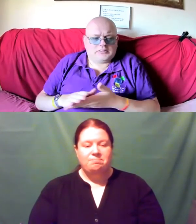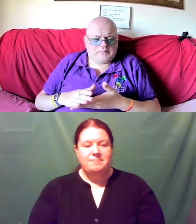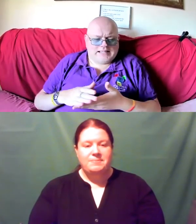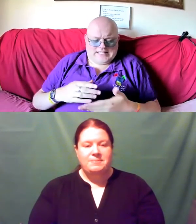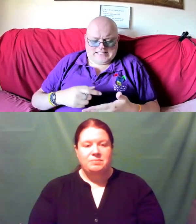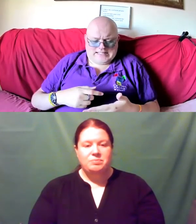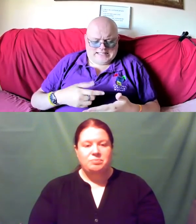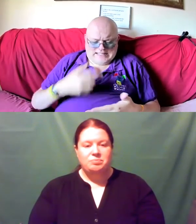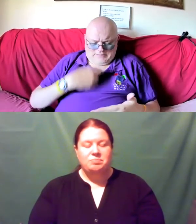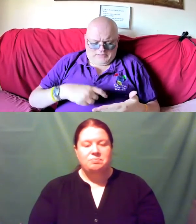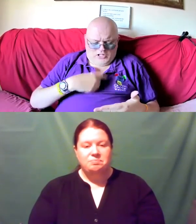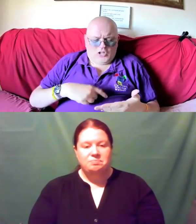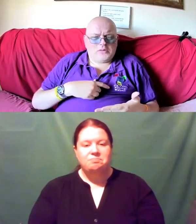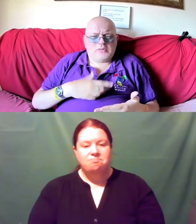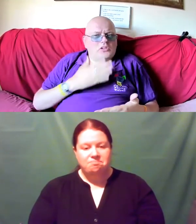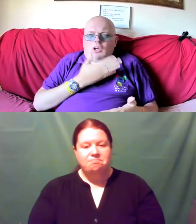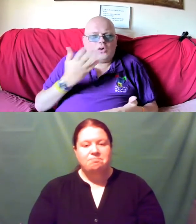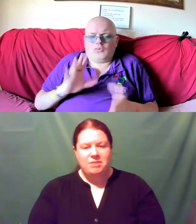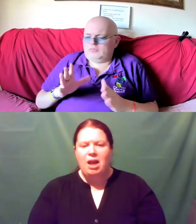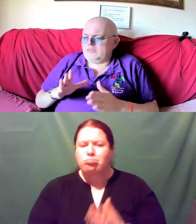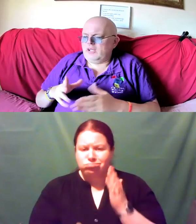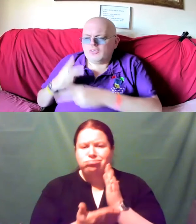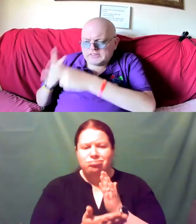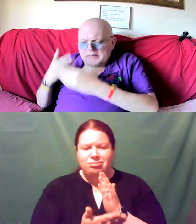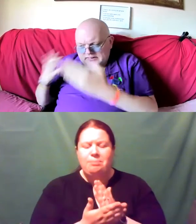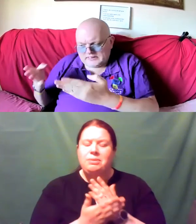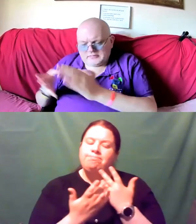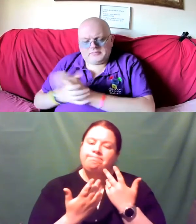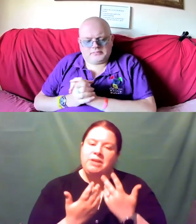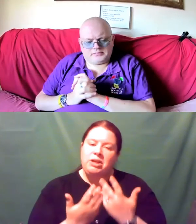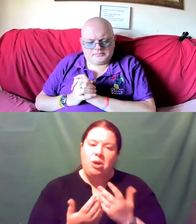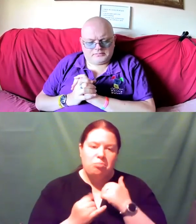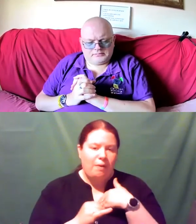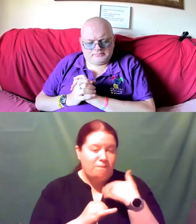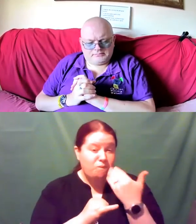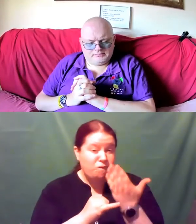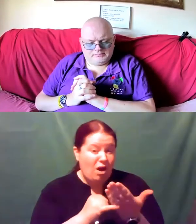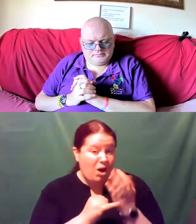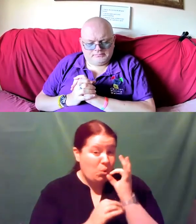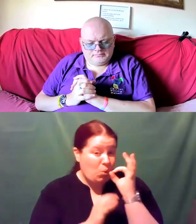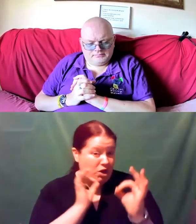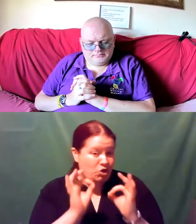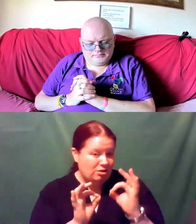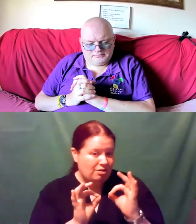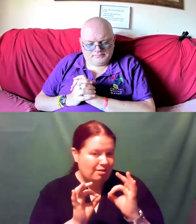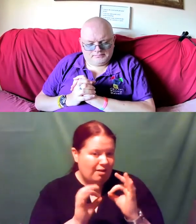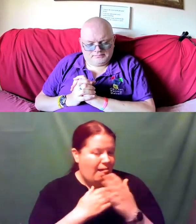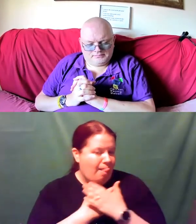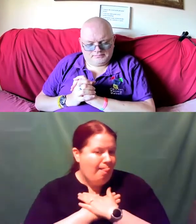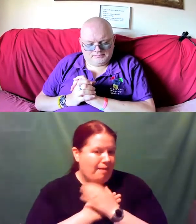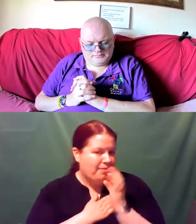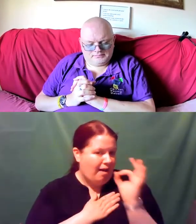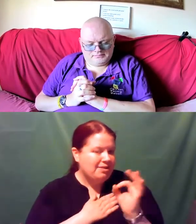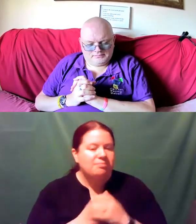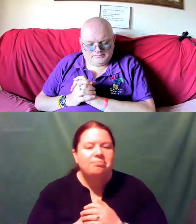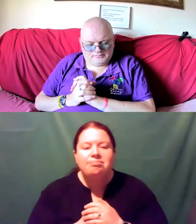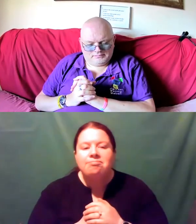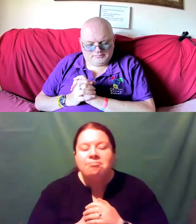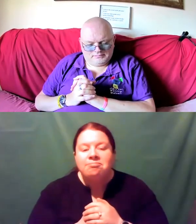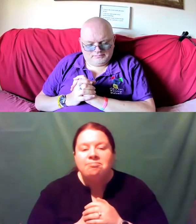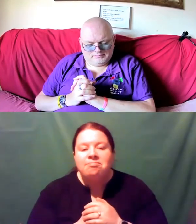return. Yeah. You know, yeah. Absolutely. So my final question, which I love asking, is if you could sit